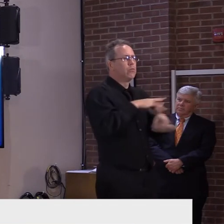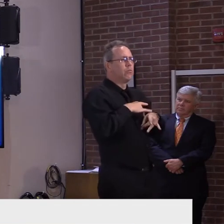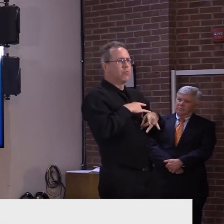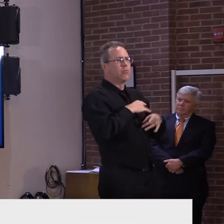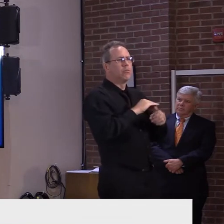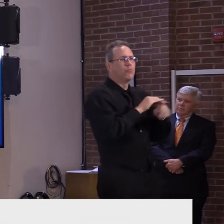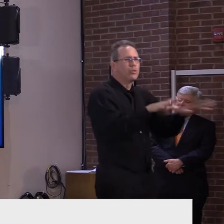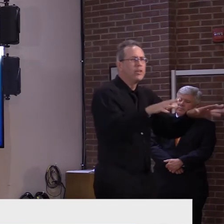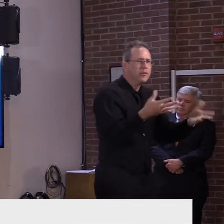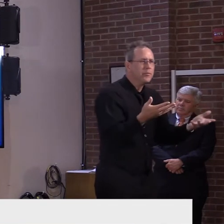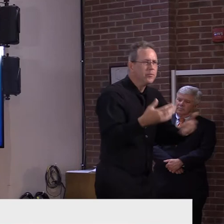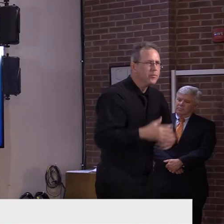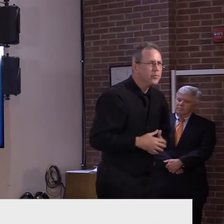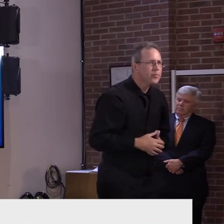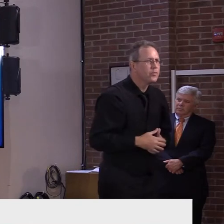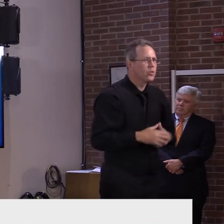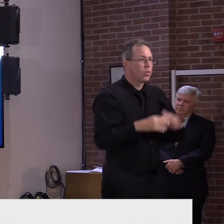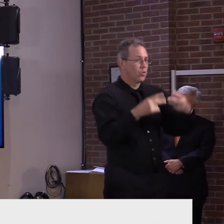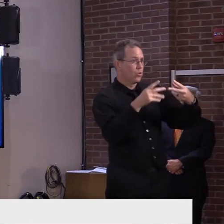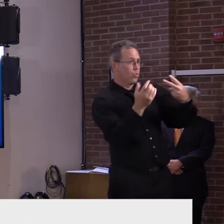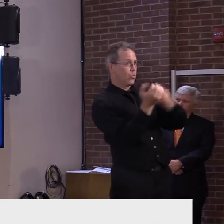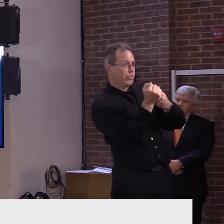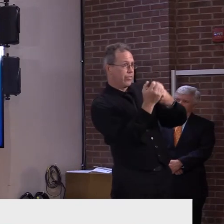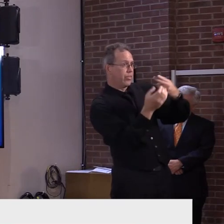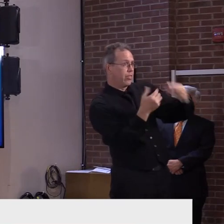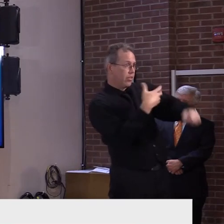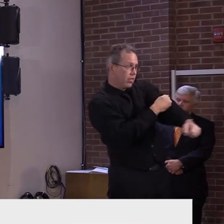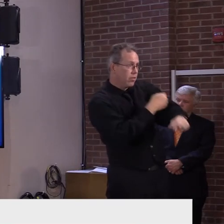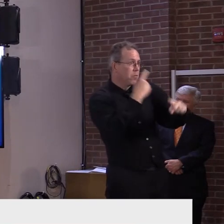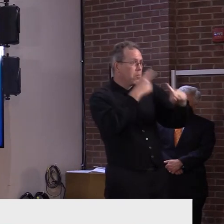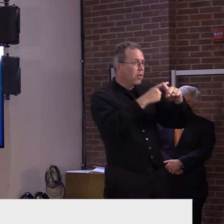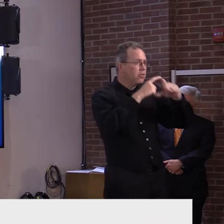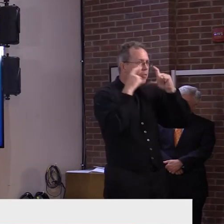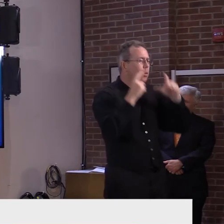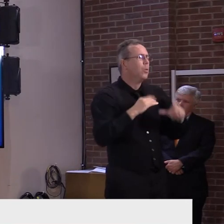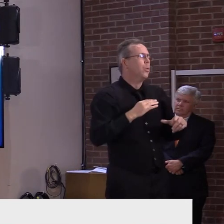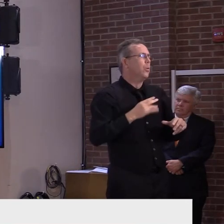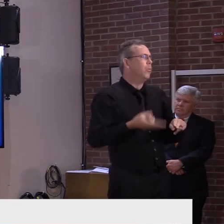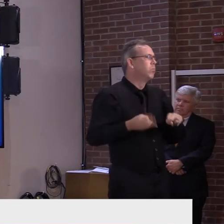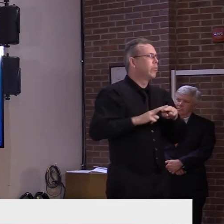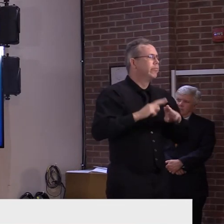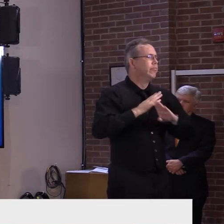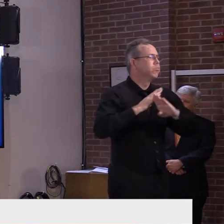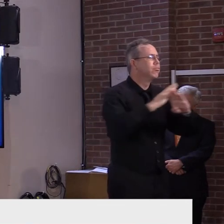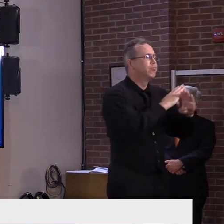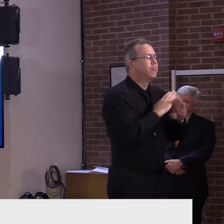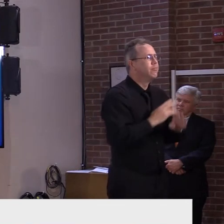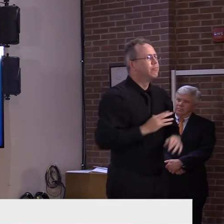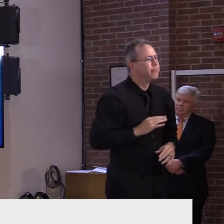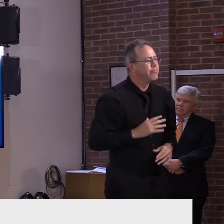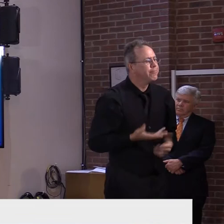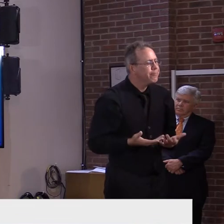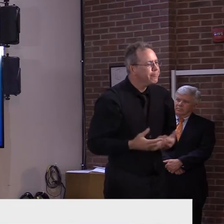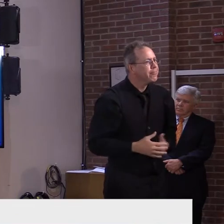there's transmission occurring of a virus that is easily transmissible and contagious like this one.